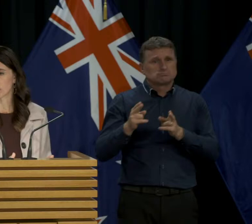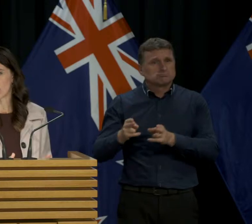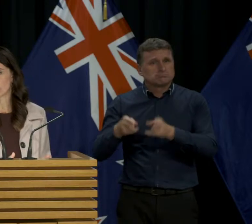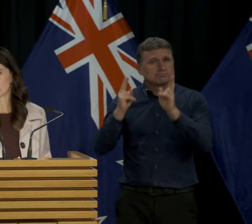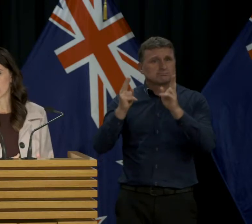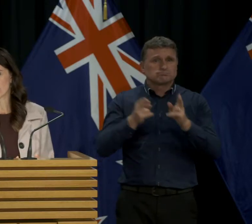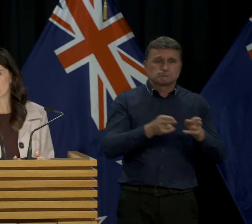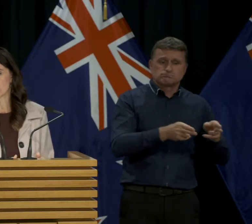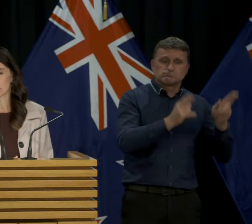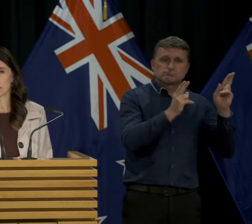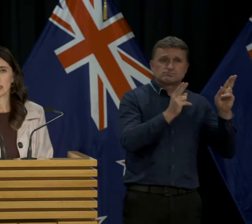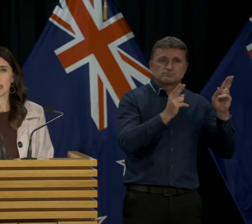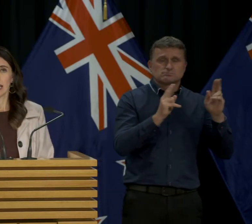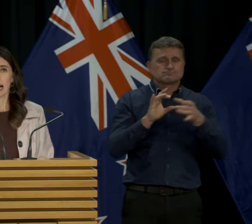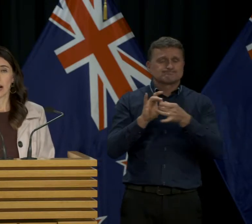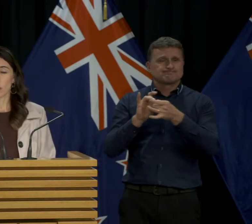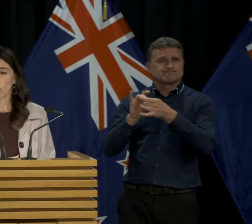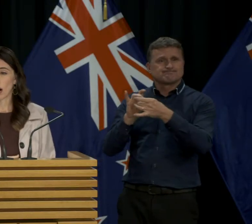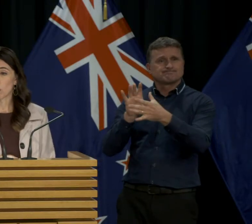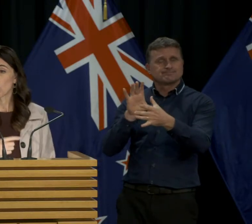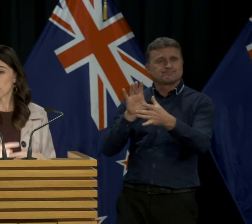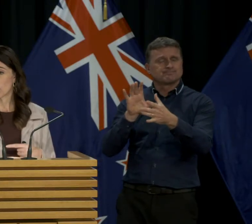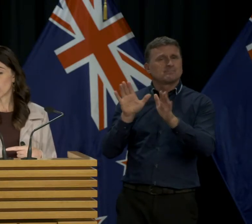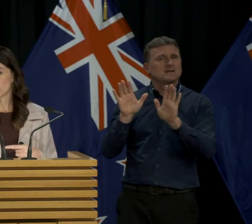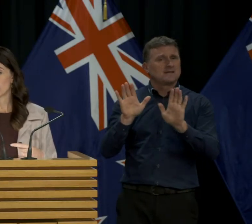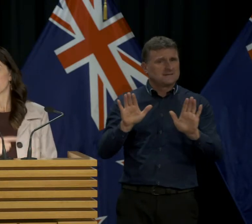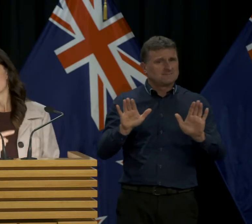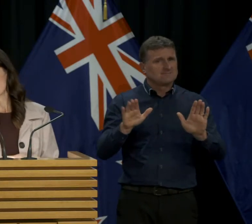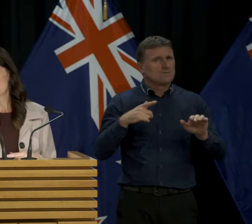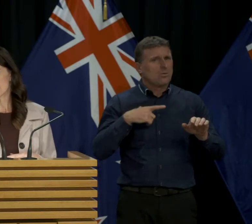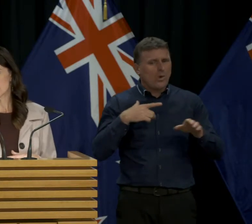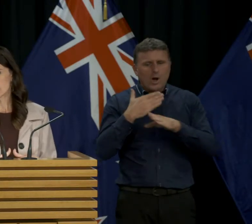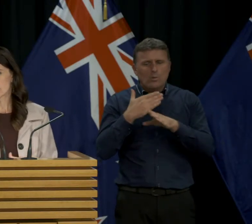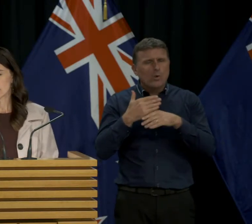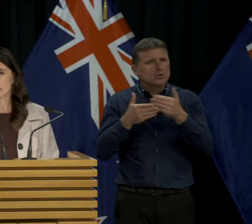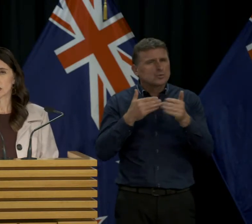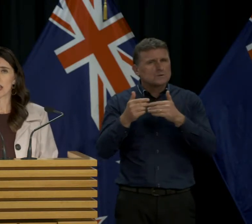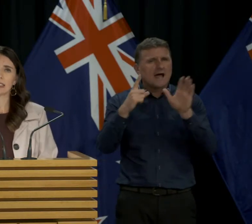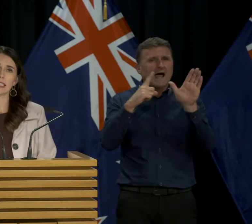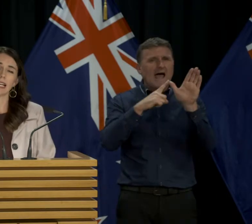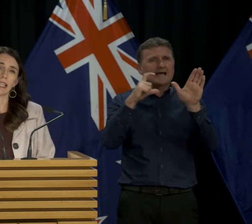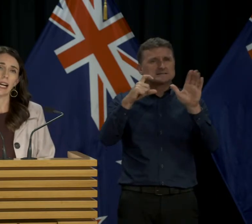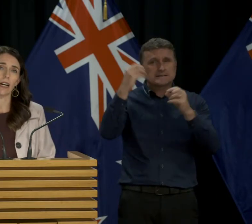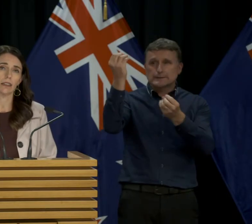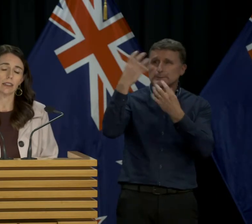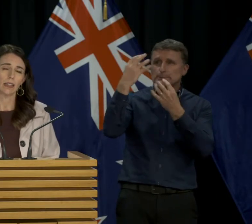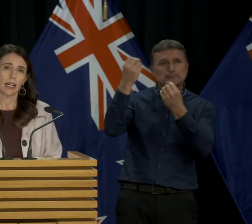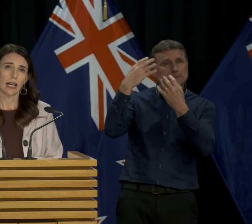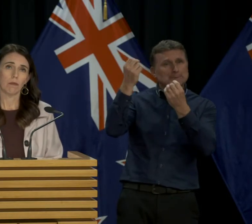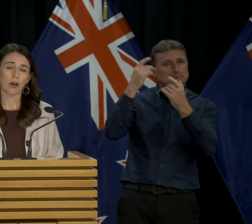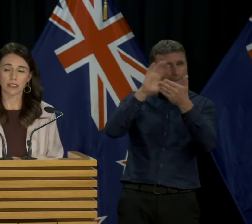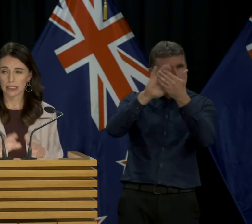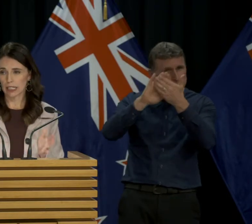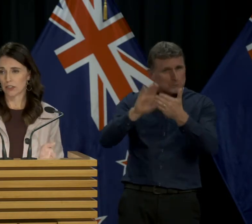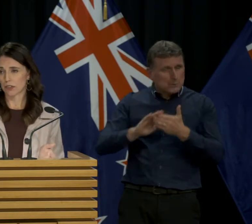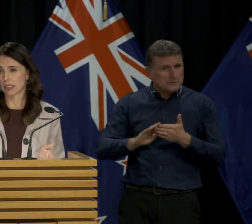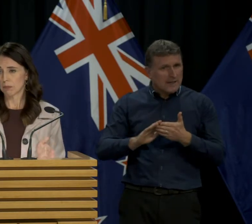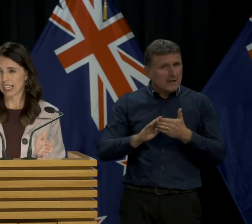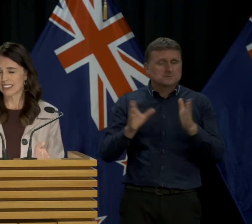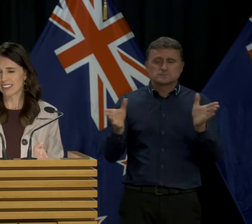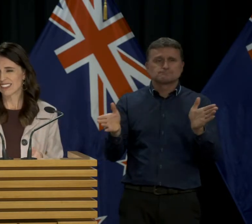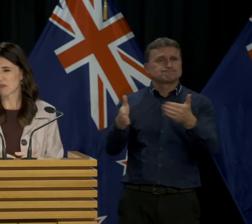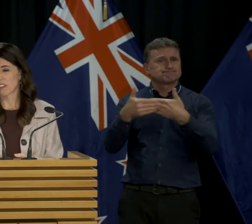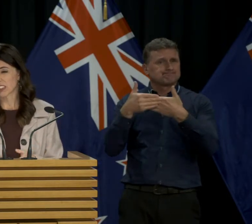taken offline for us to do work on ventilation systems. So that's taking out over